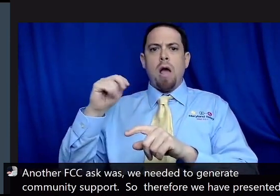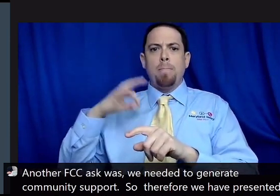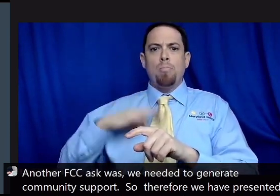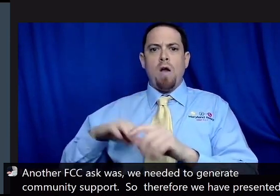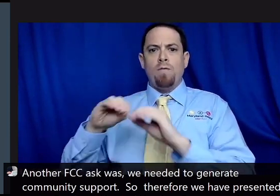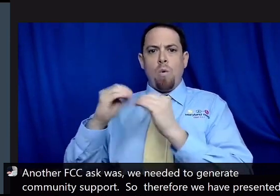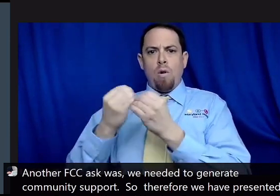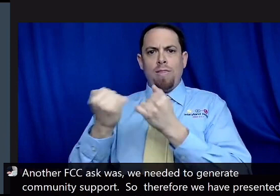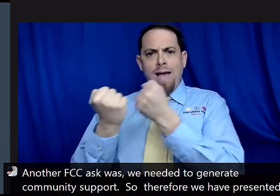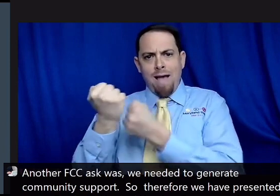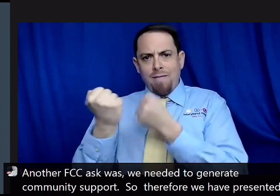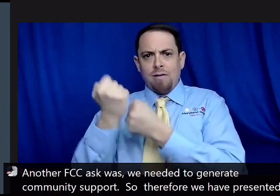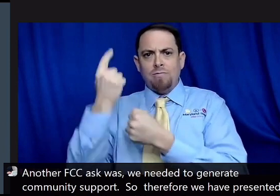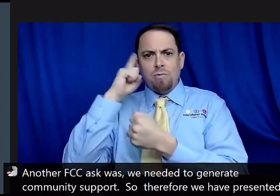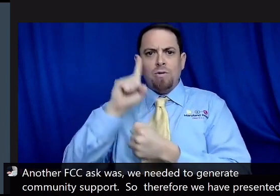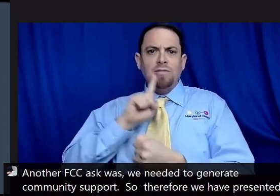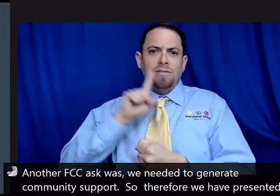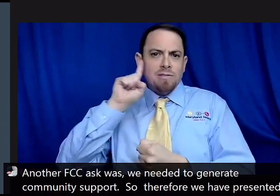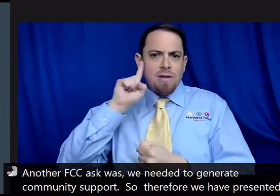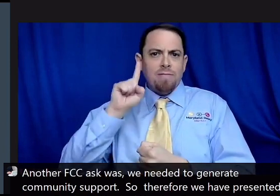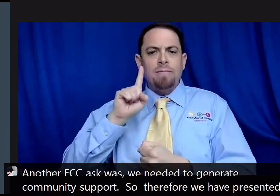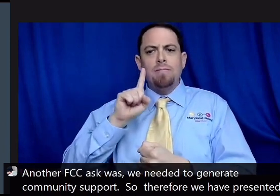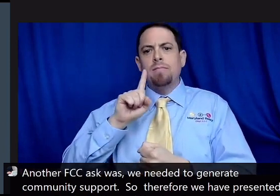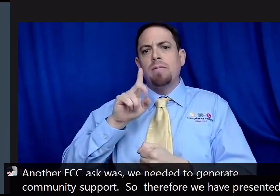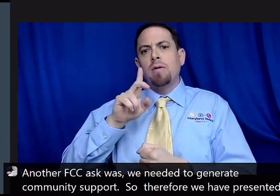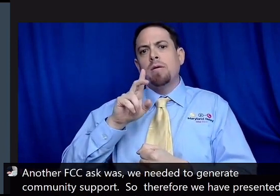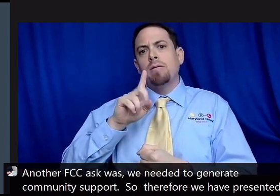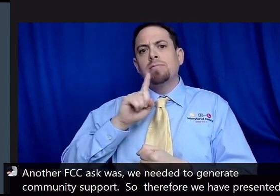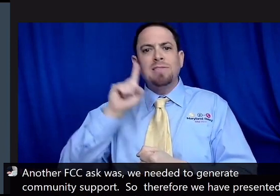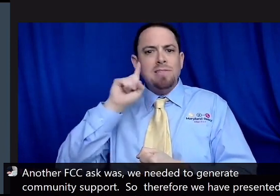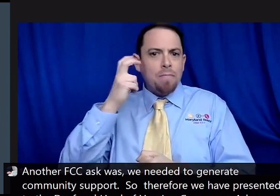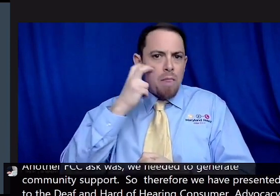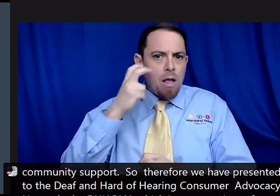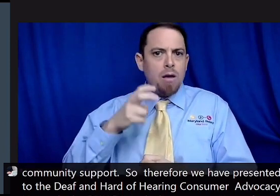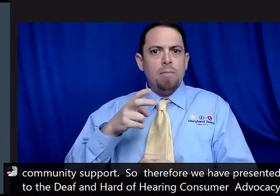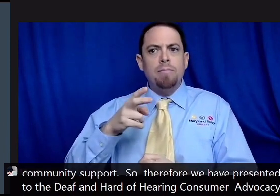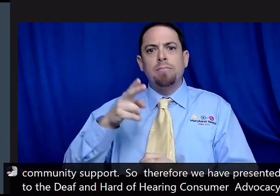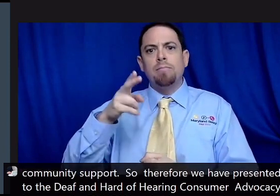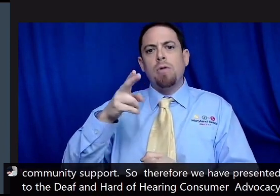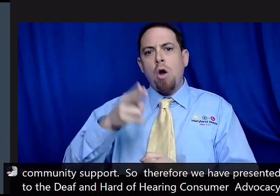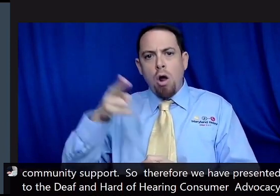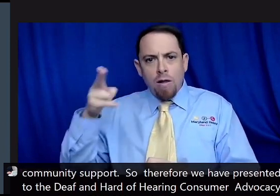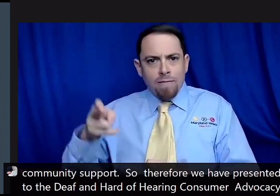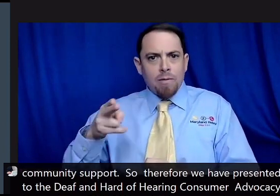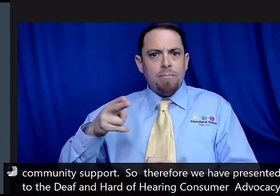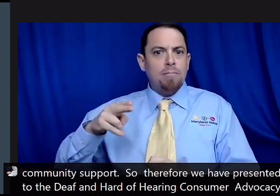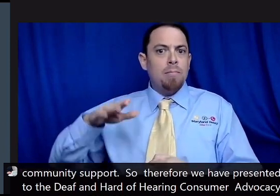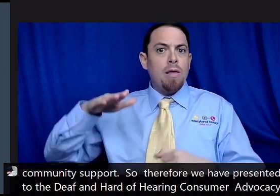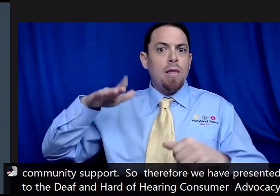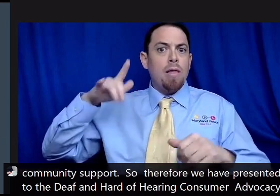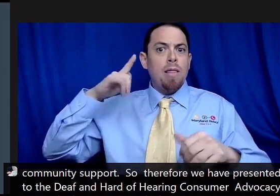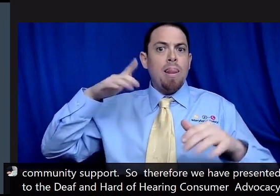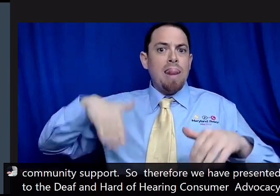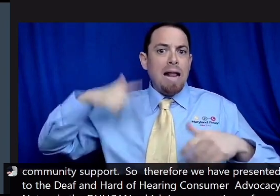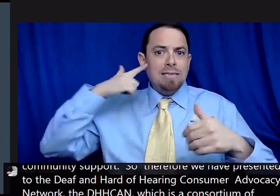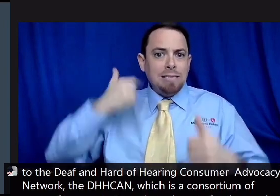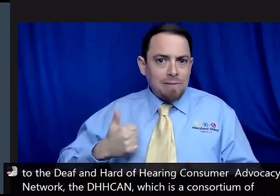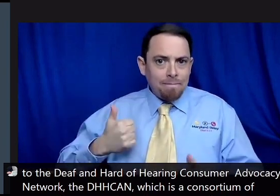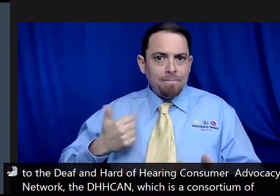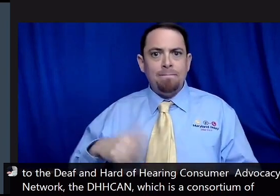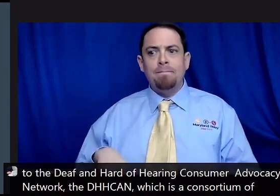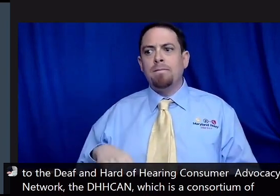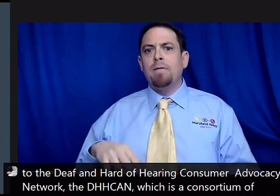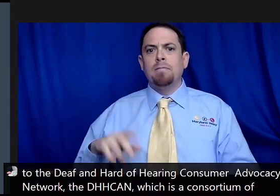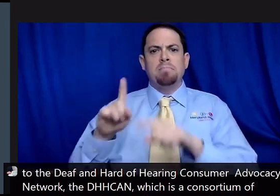which is a consortium of nonprofit organizations that advocate for the needs of the deaf blind, and the hard of hearing